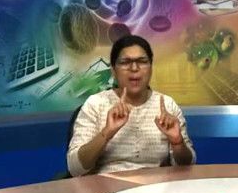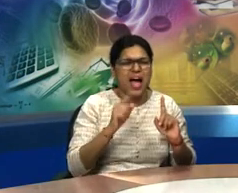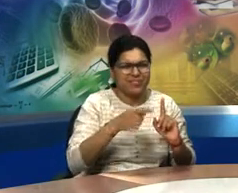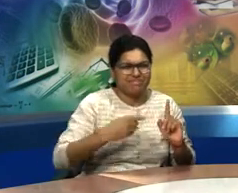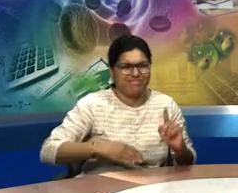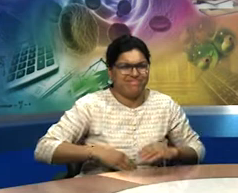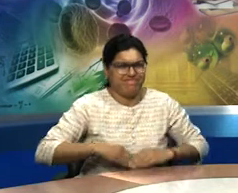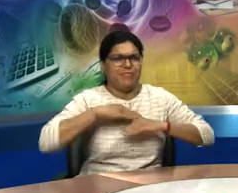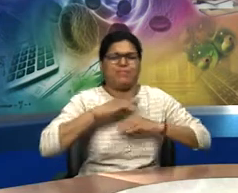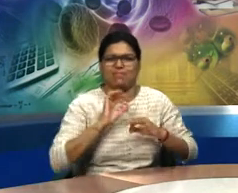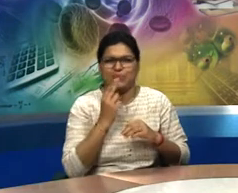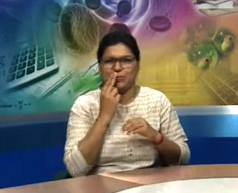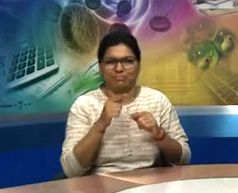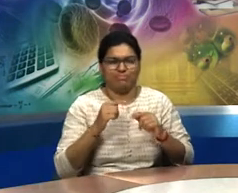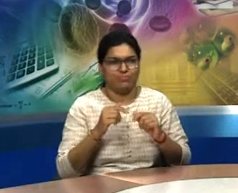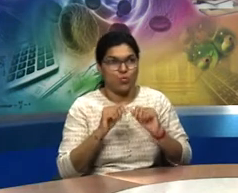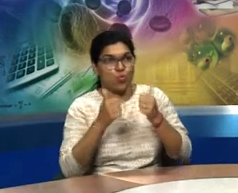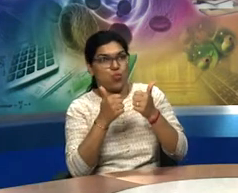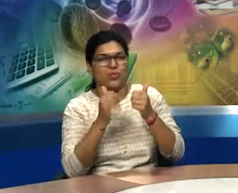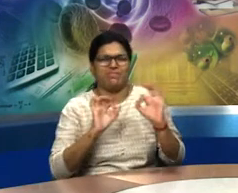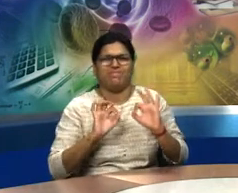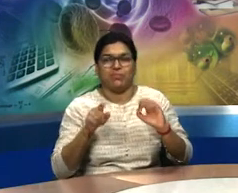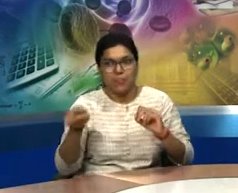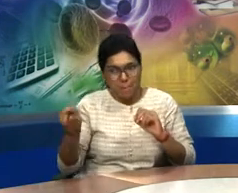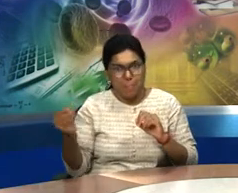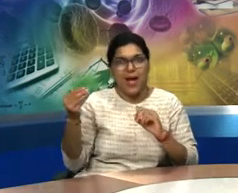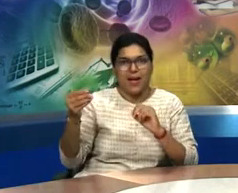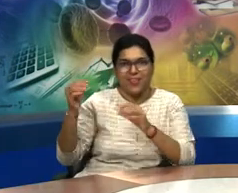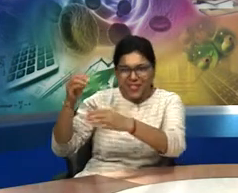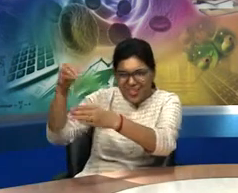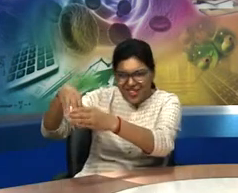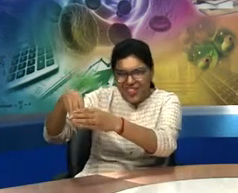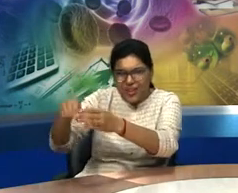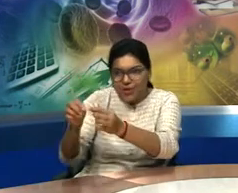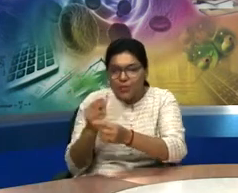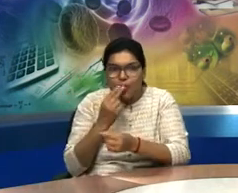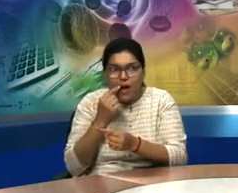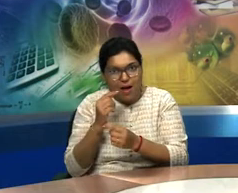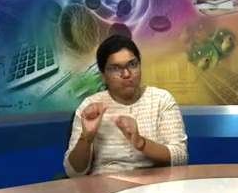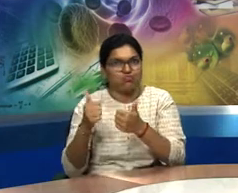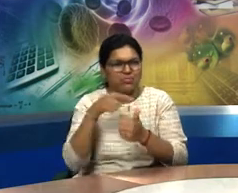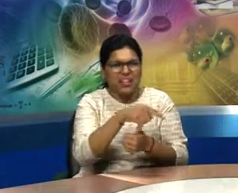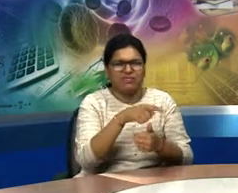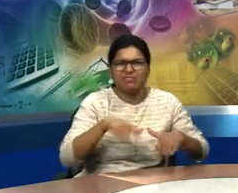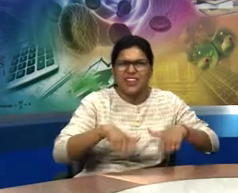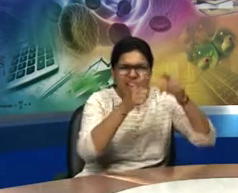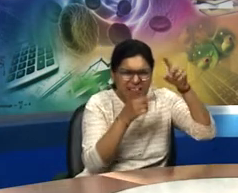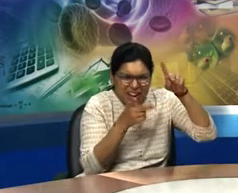and also they both wanted to be independent because using the used studs